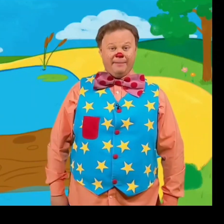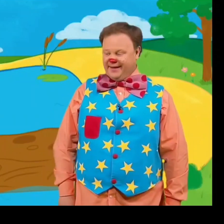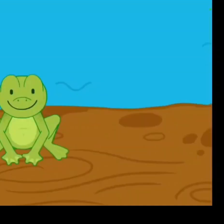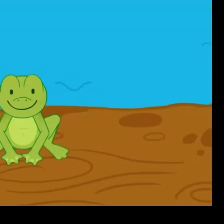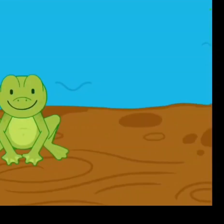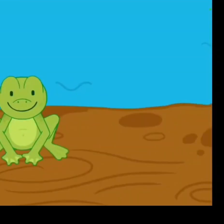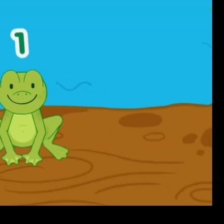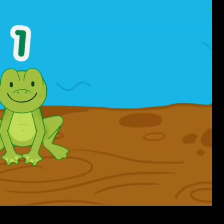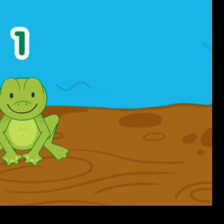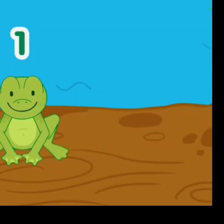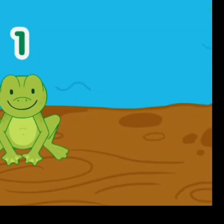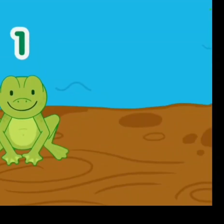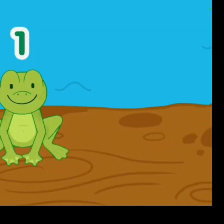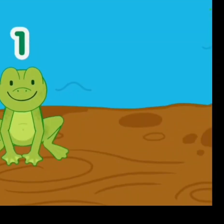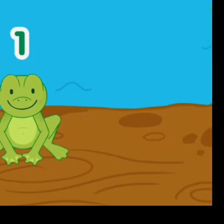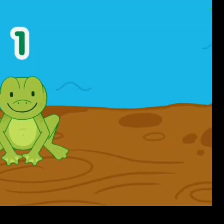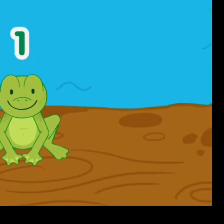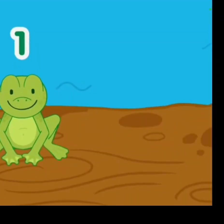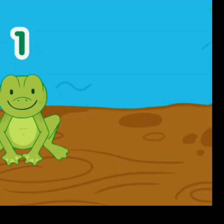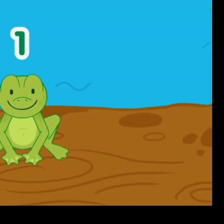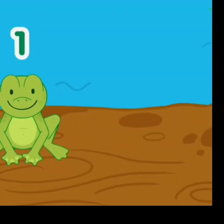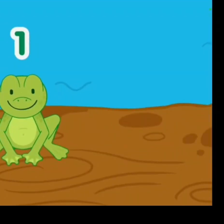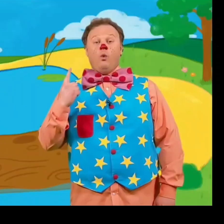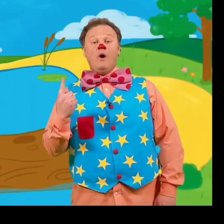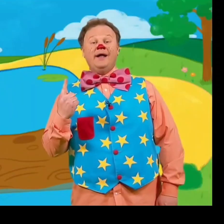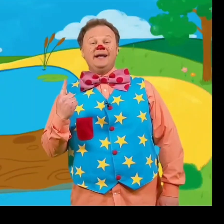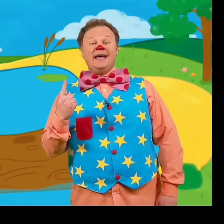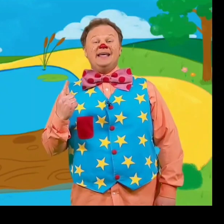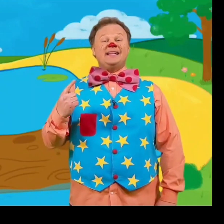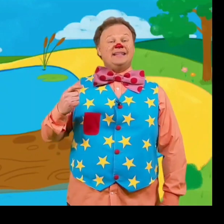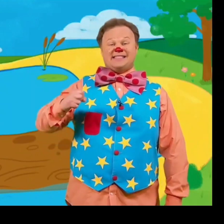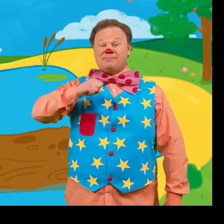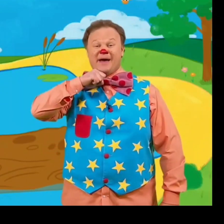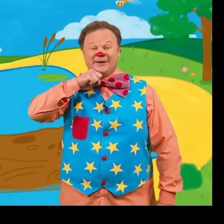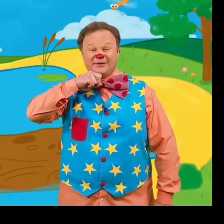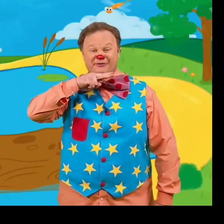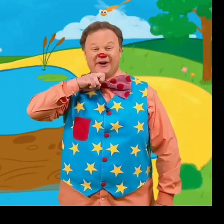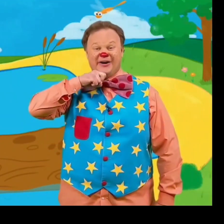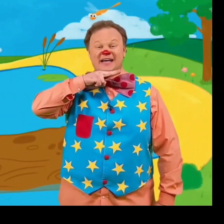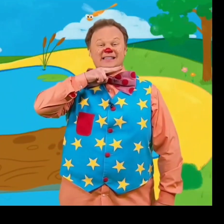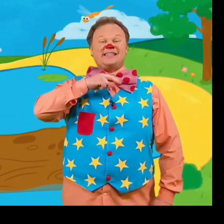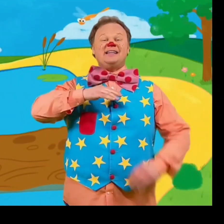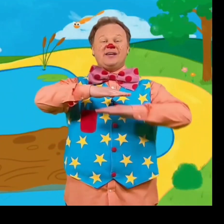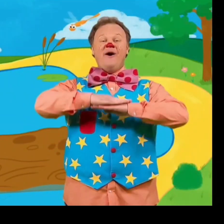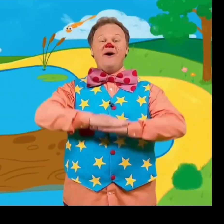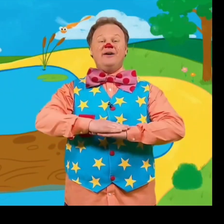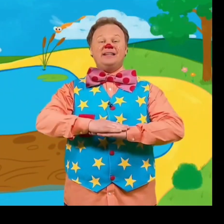glub. Oh, only one left. One little speckled frog sat on